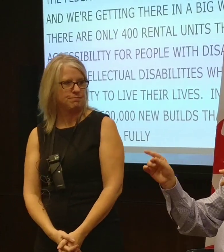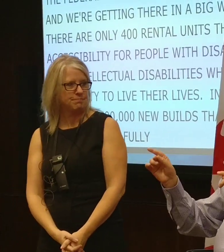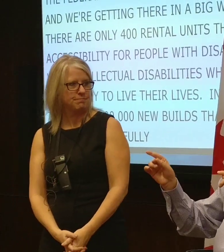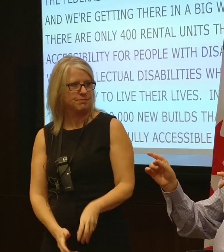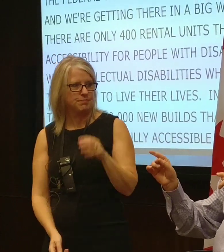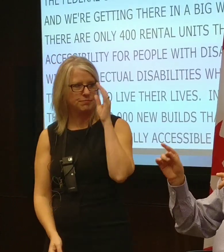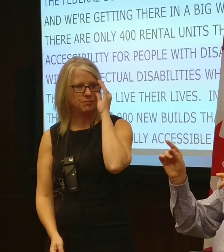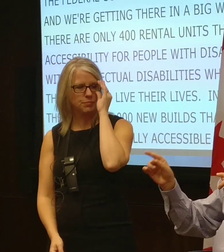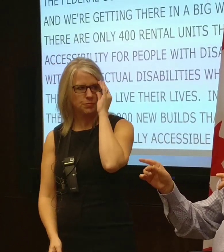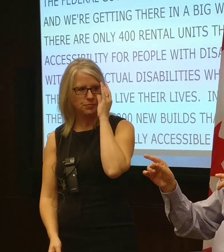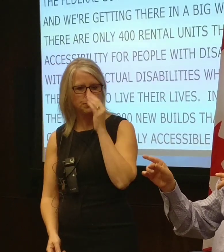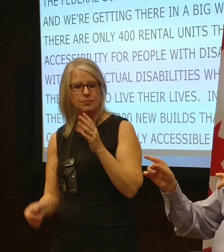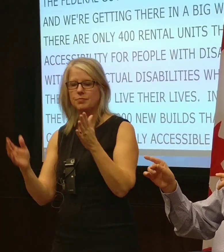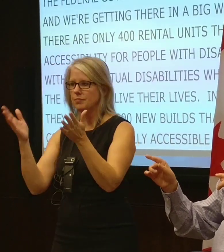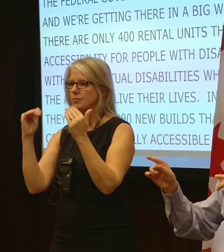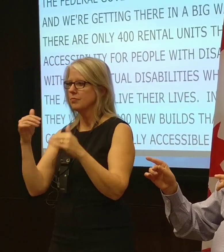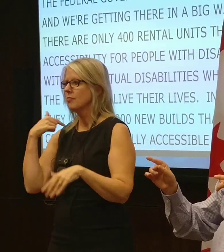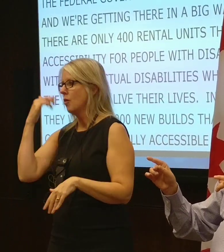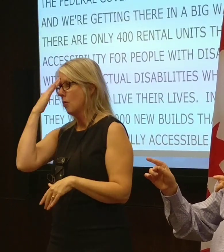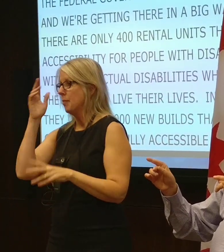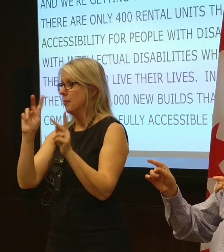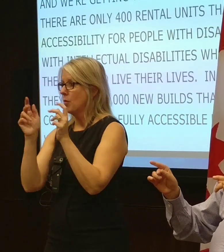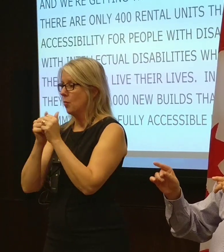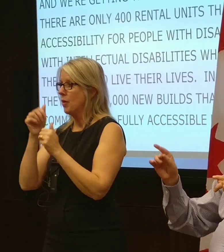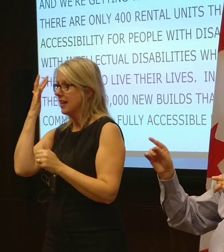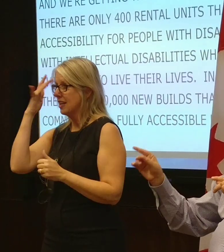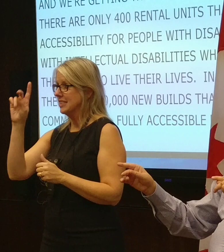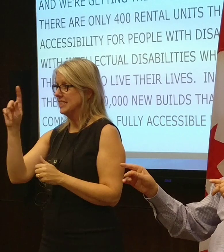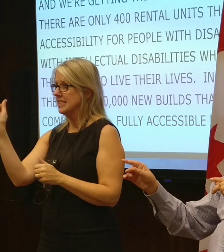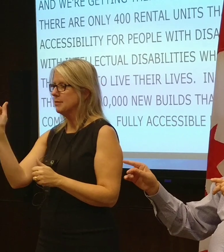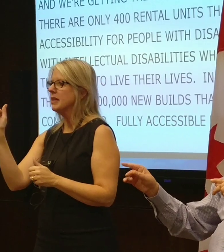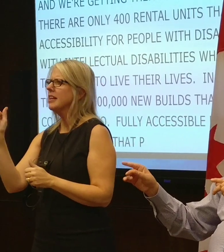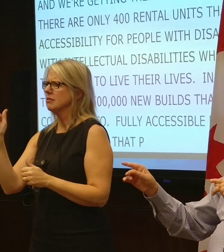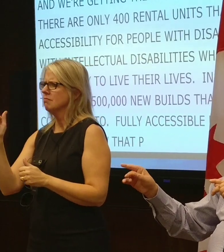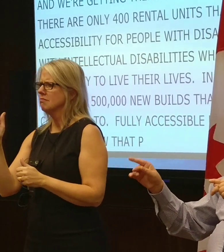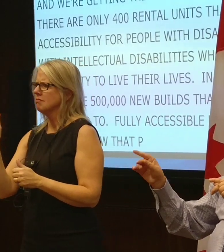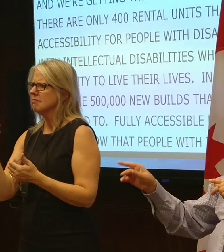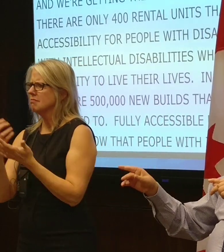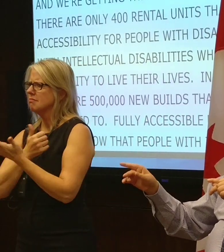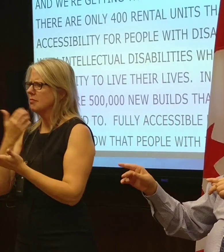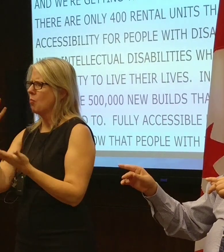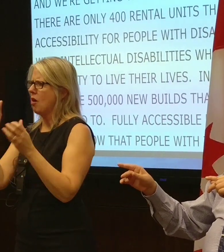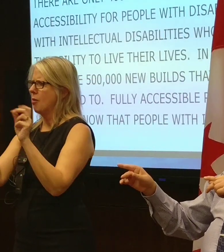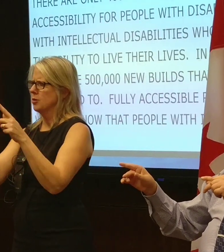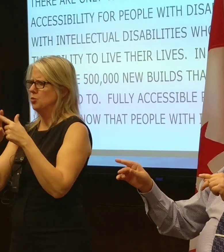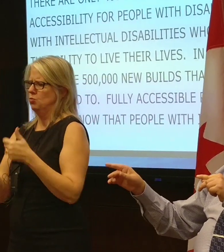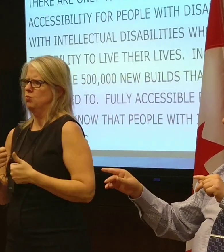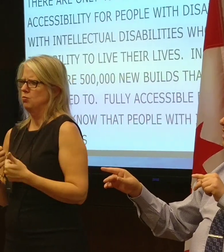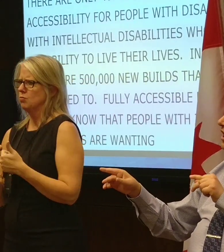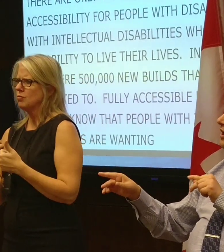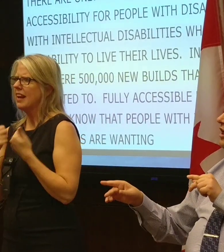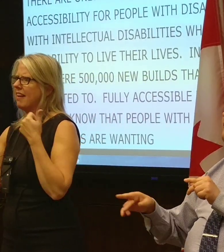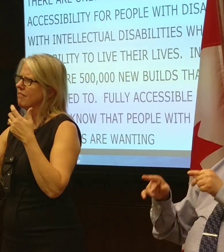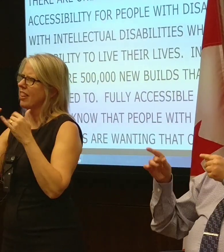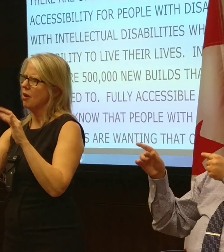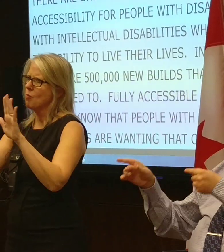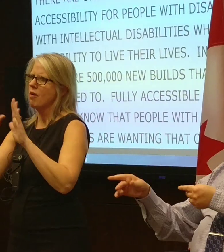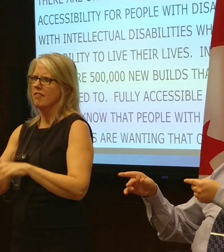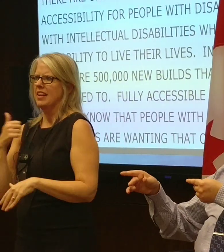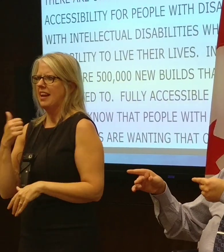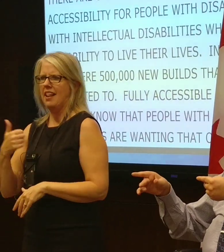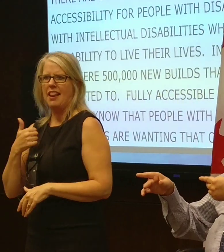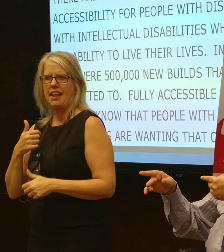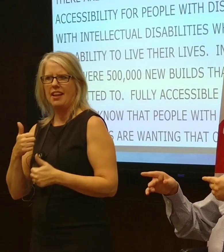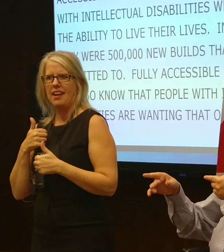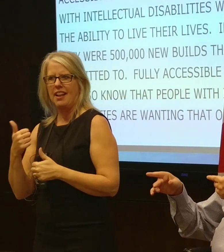We also know that people with intellectual disabilities are also wanting that opportunity to live a great Canadian life, and you can